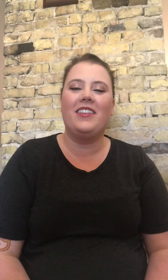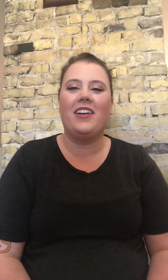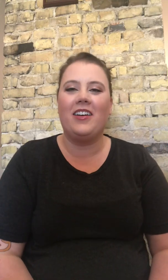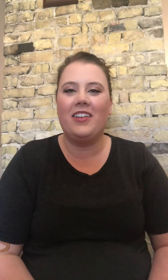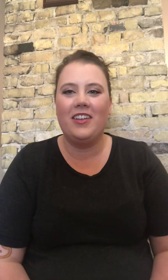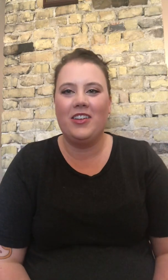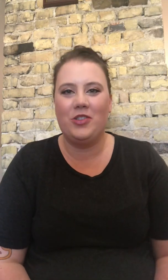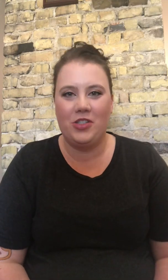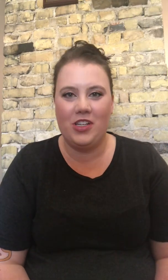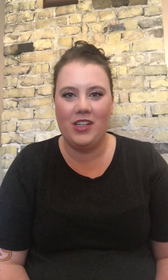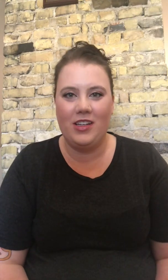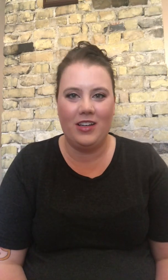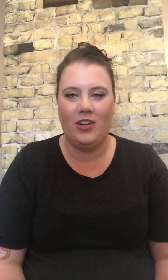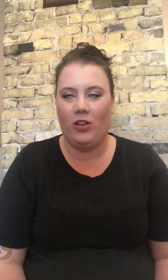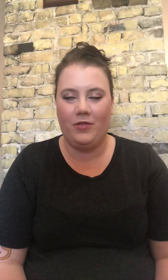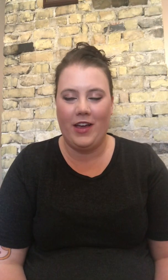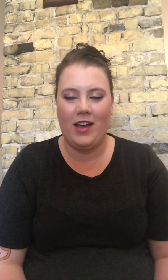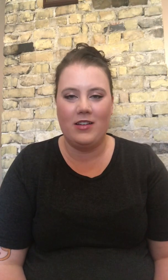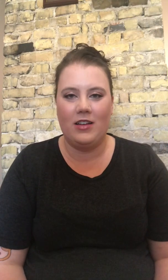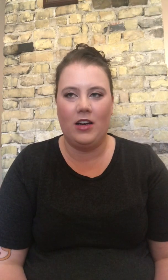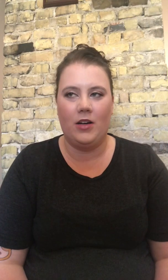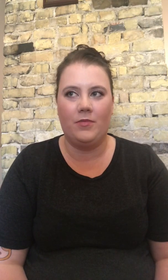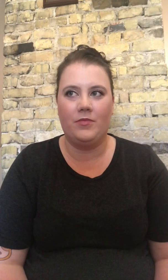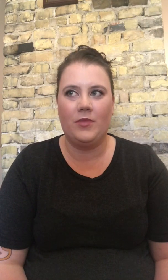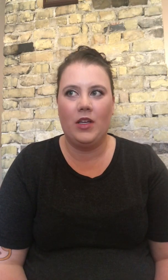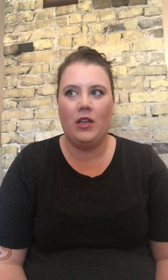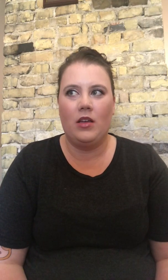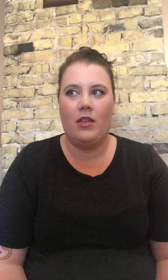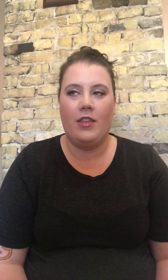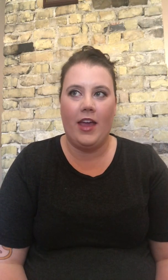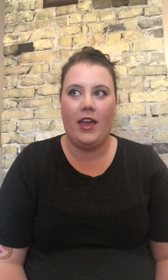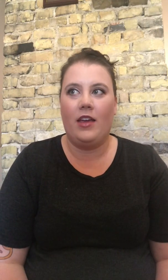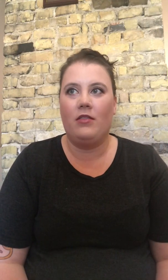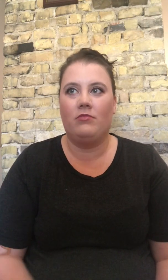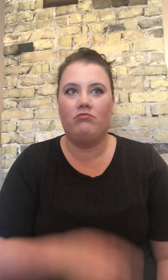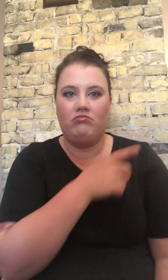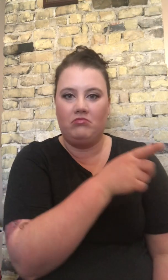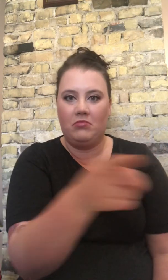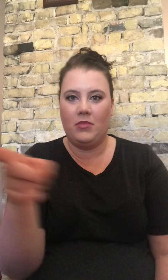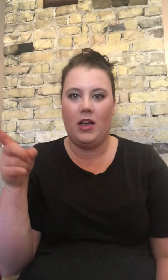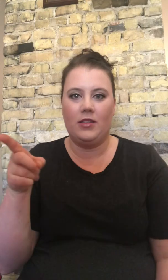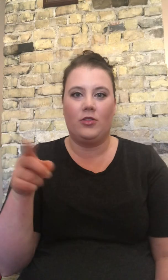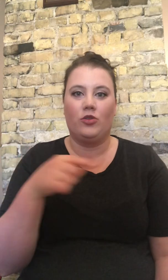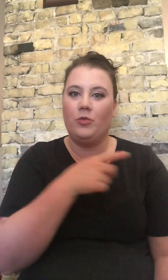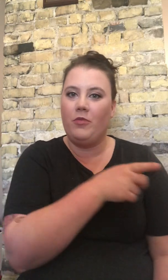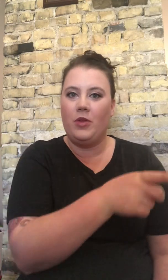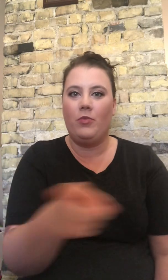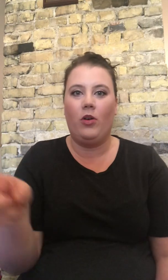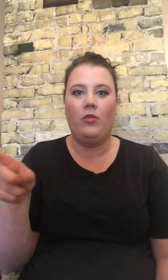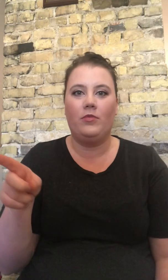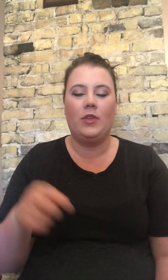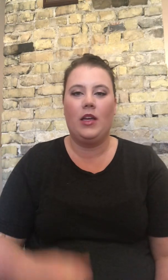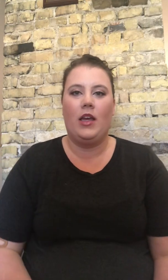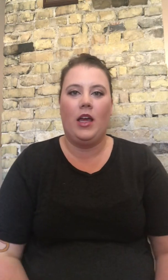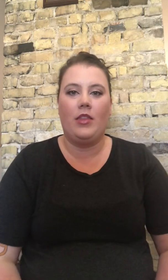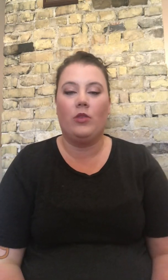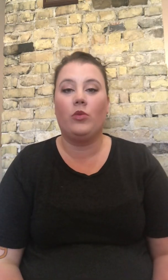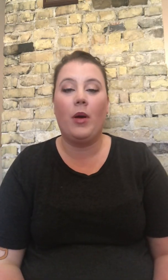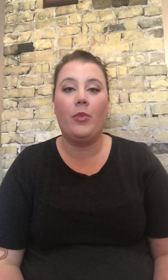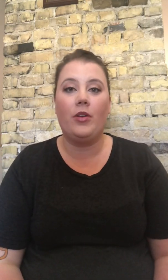the, she, and all of that. They as a group of people. And then remember that